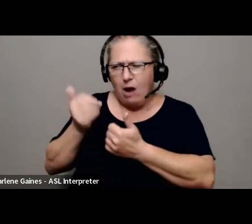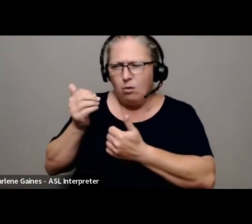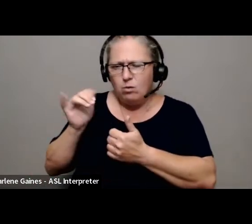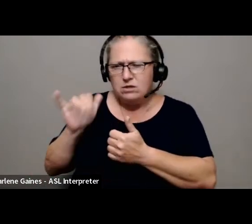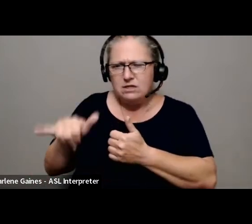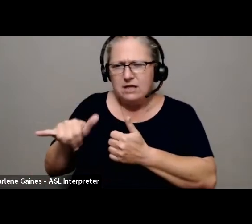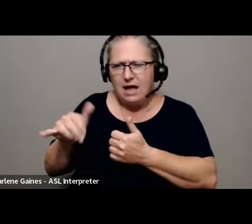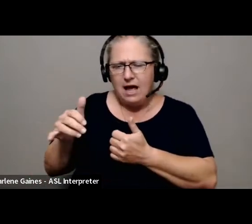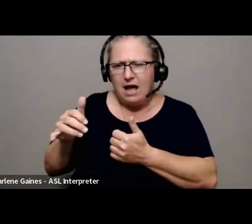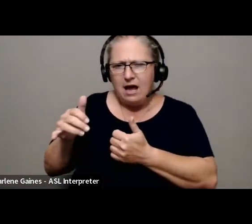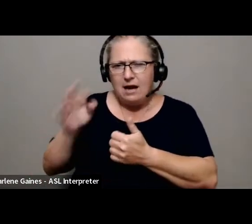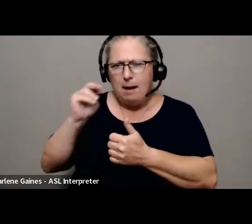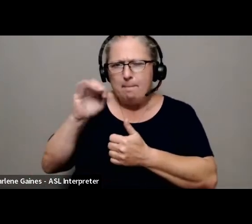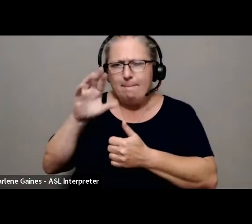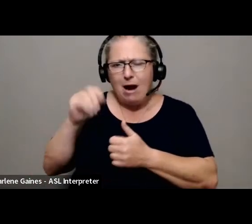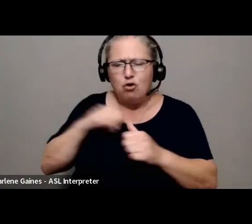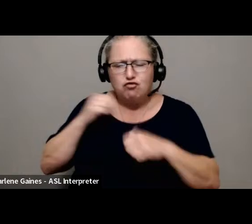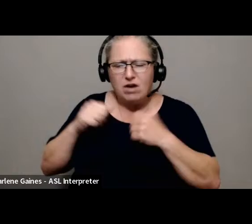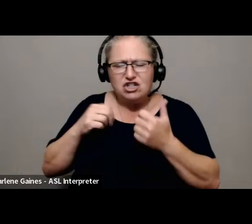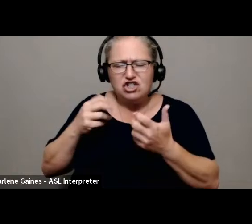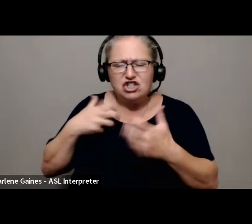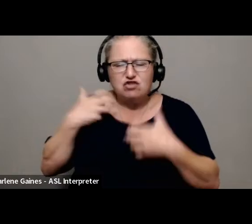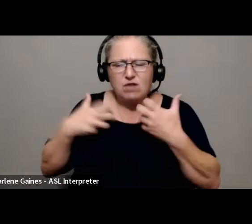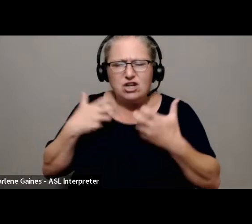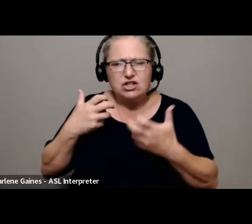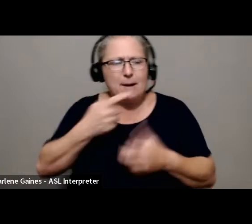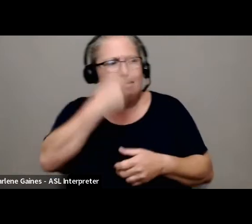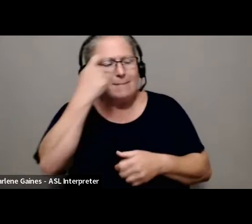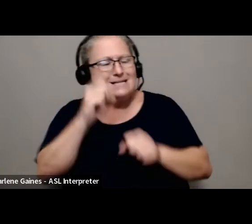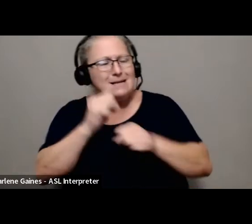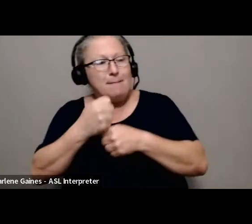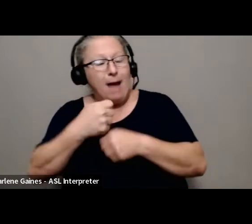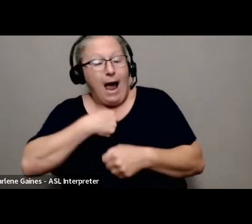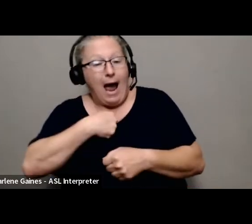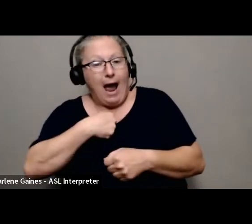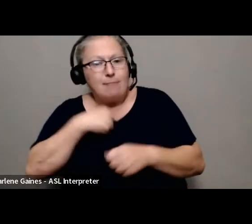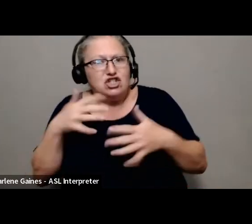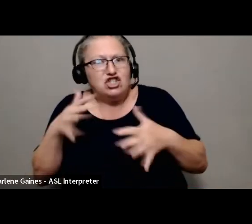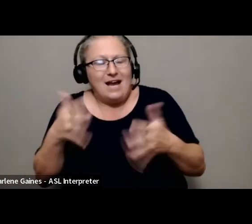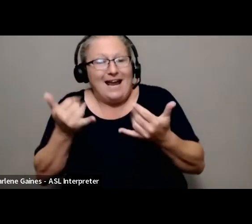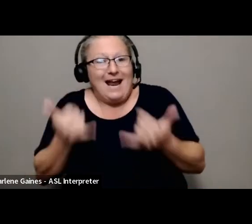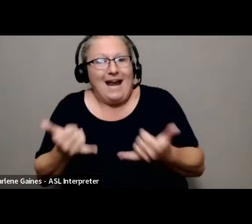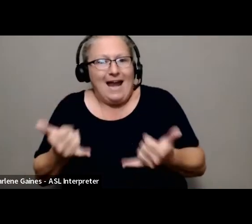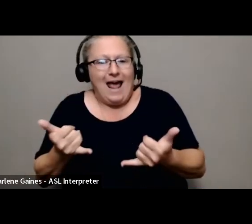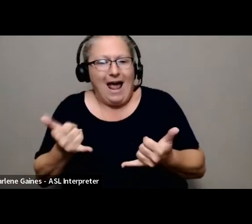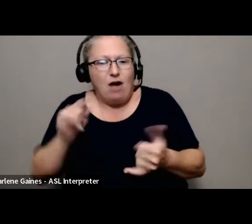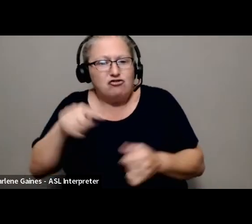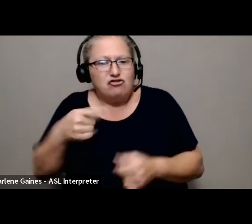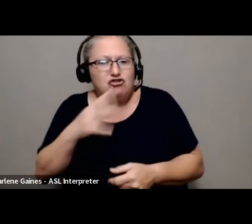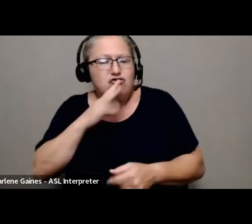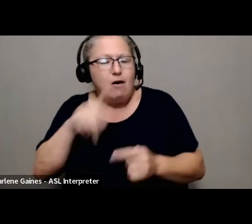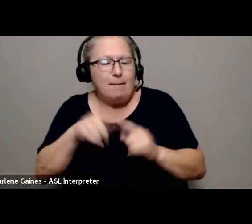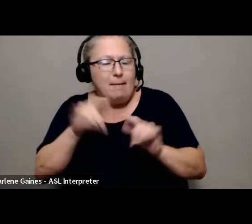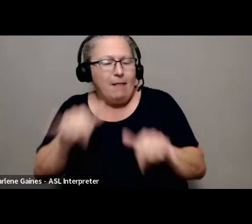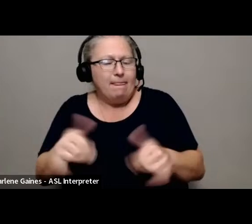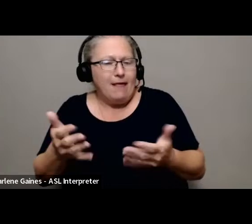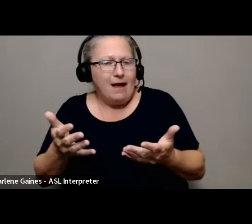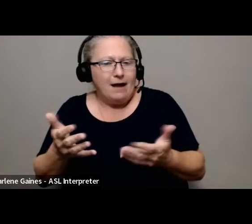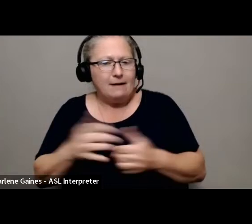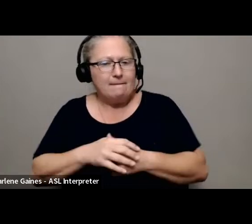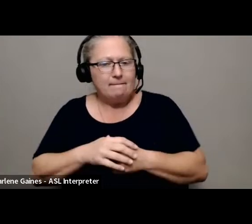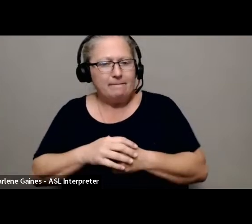a microaggression? Like, give me an Because it example. makes, I'm shaking right now, just talking about it.